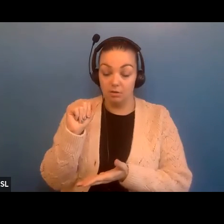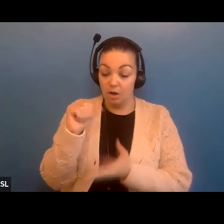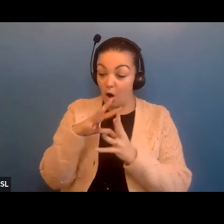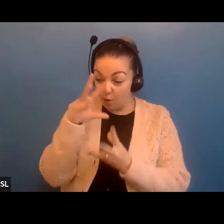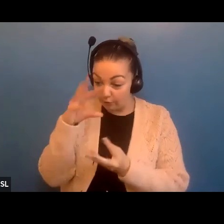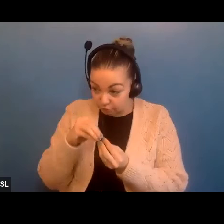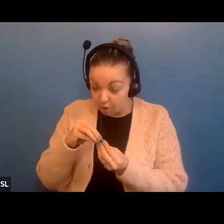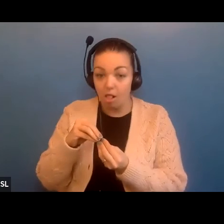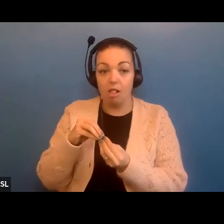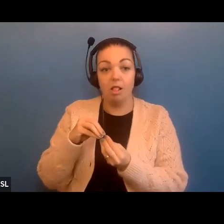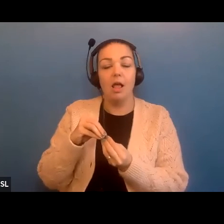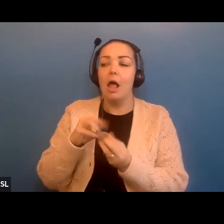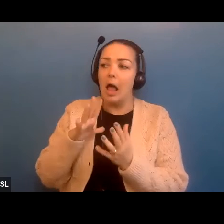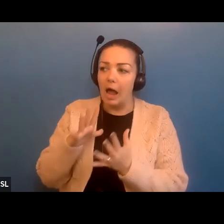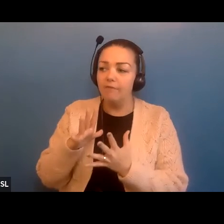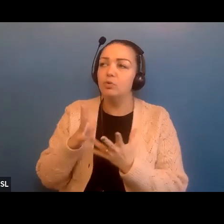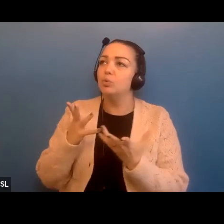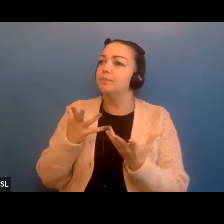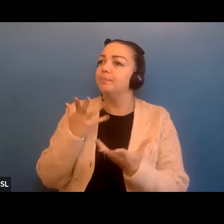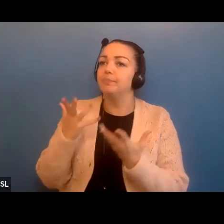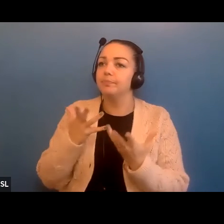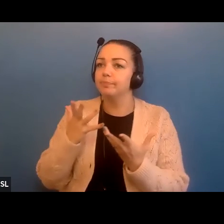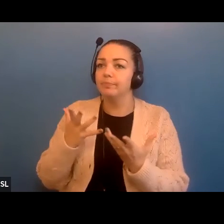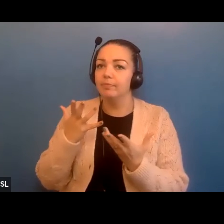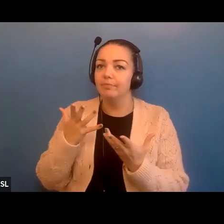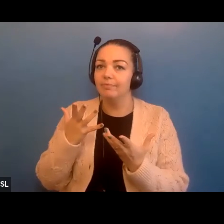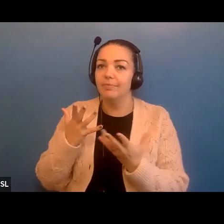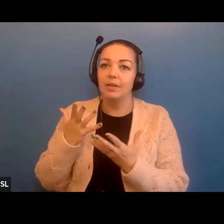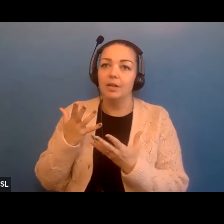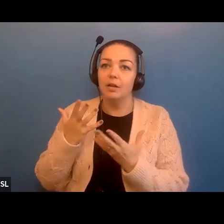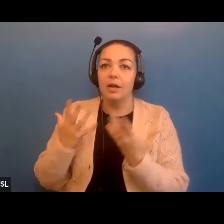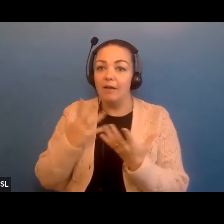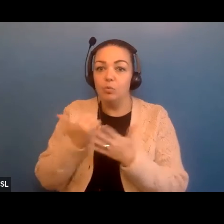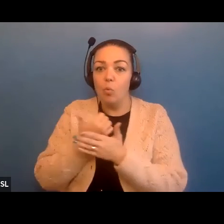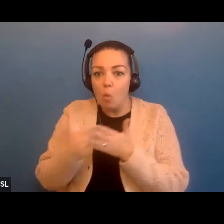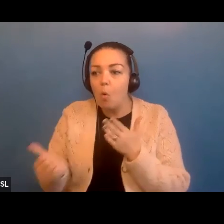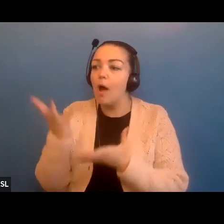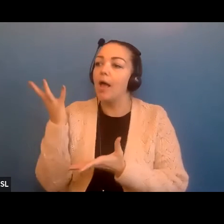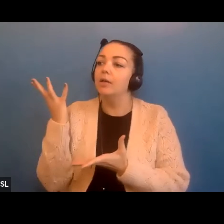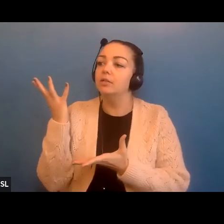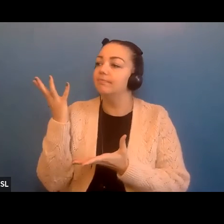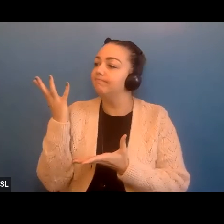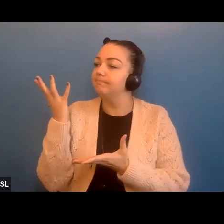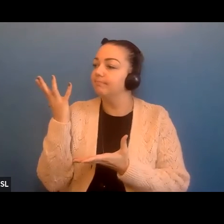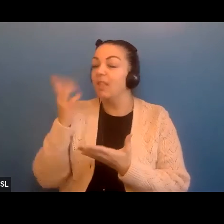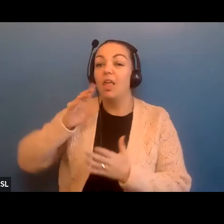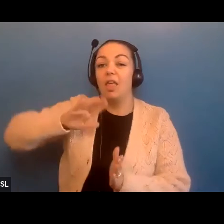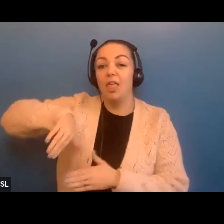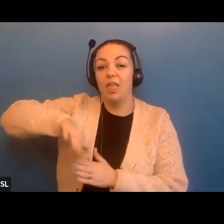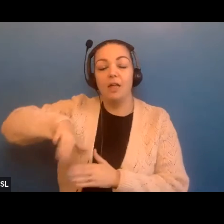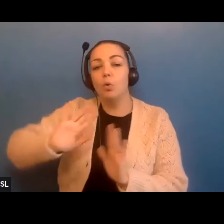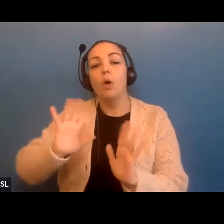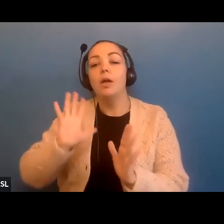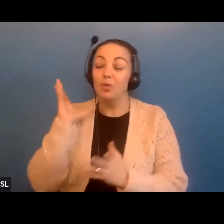will, perhaps, yes. Obviously, it's not on a case-by-case basis, but I think you do it early. You embed it from the